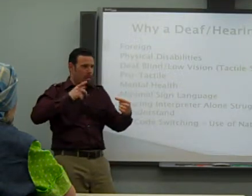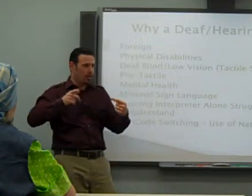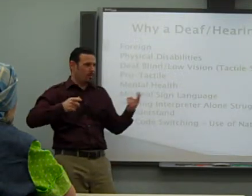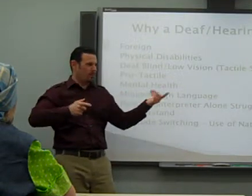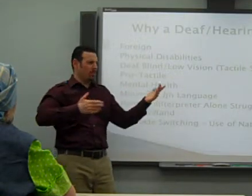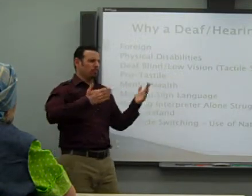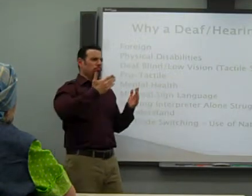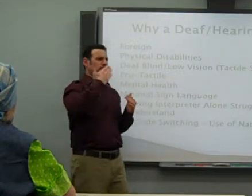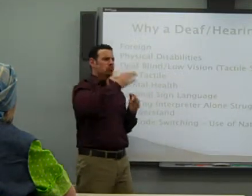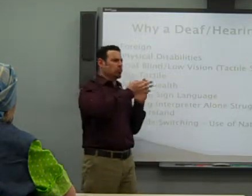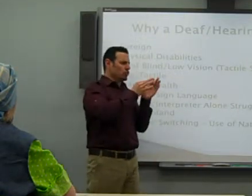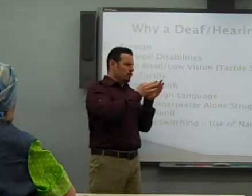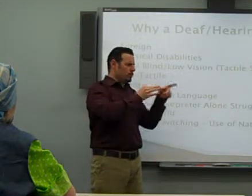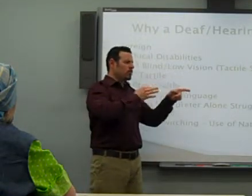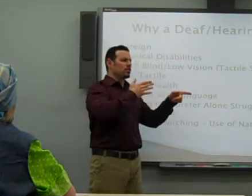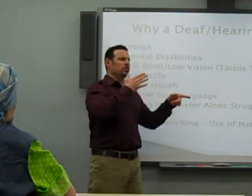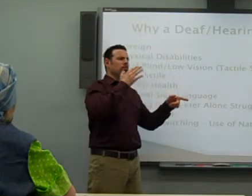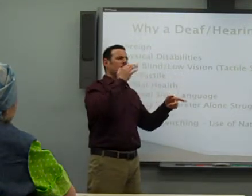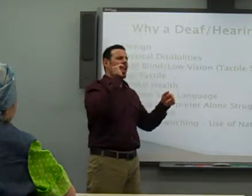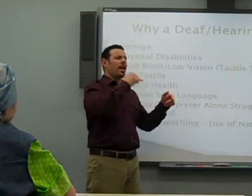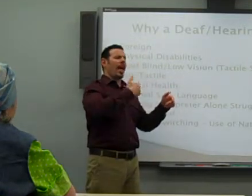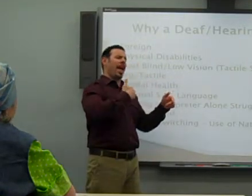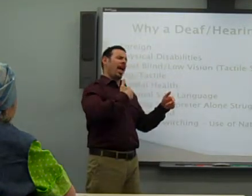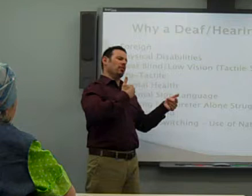And sometimes there's people that are really struggling.